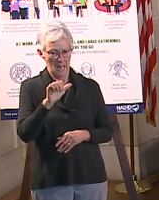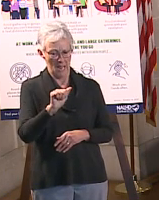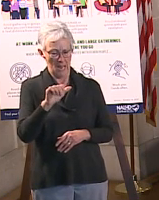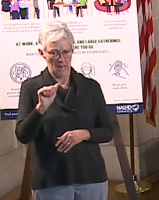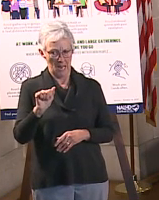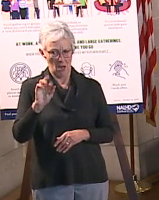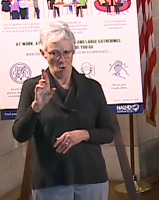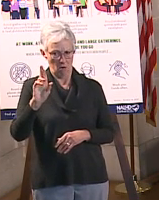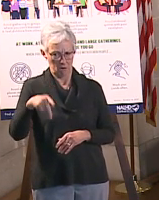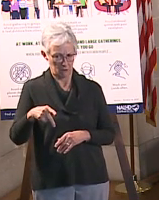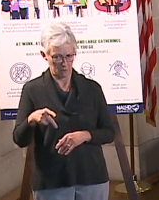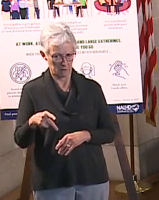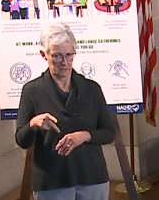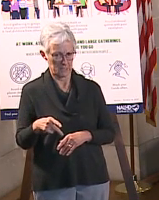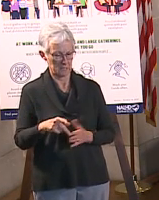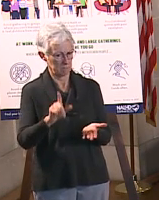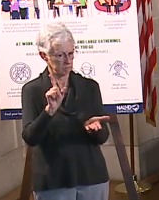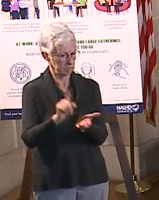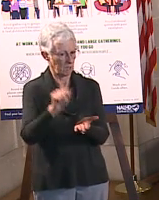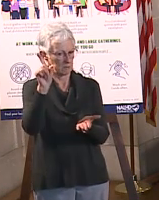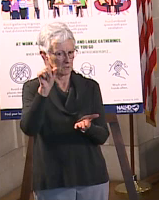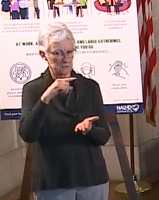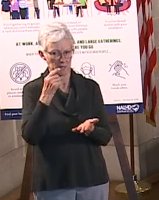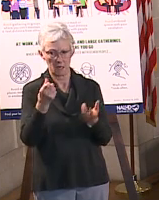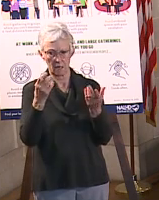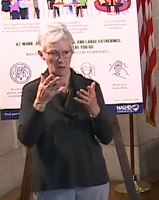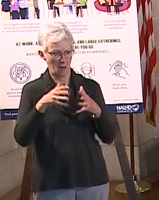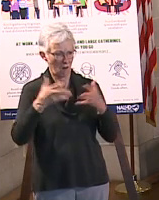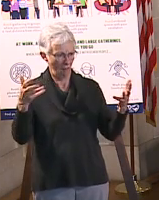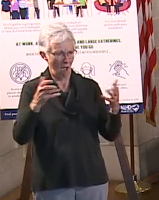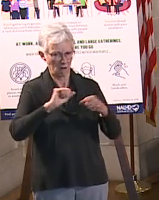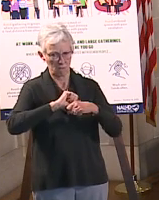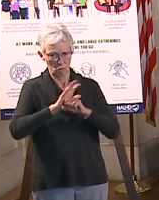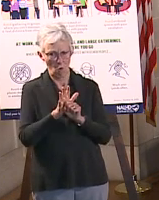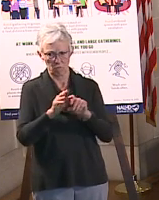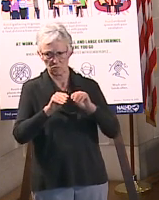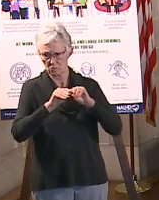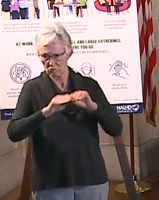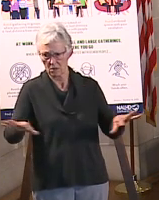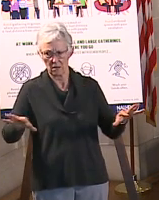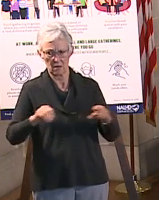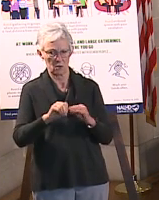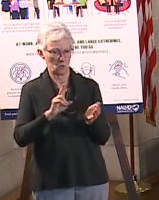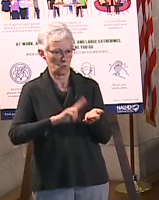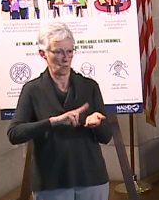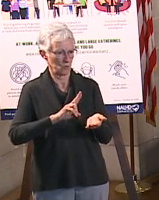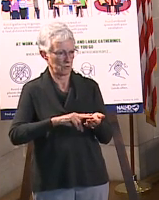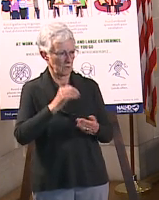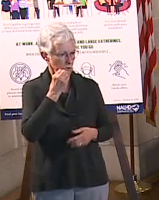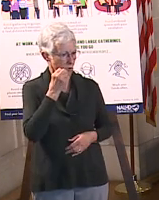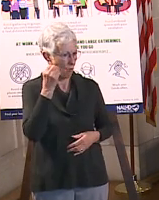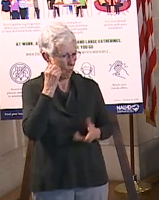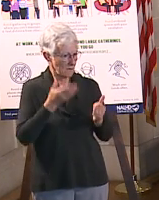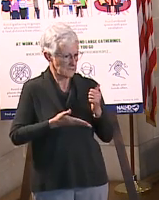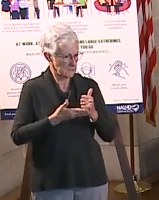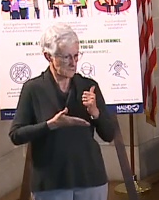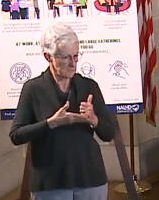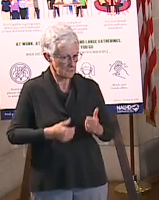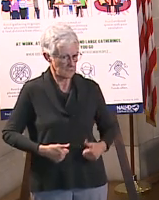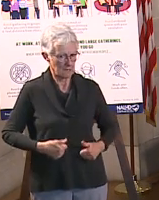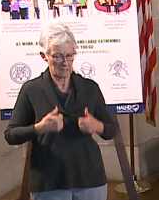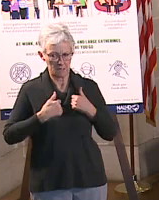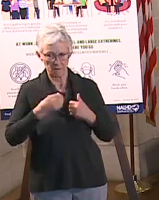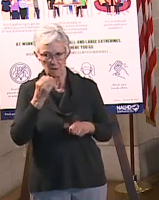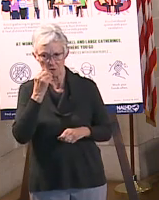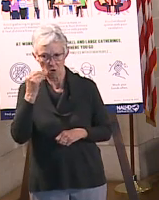statement saying that there's been a rapid spread in long-term care facilities, and what more can be done to be, what do the trends show? And that is